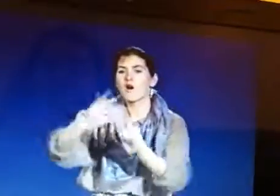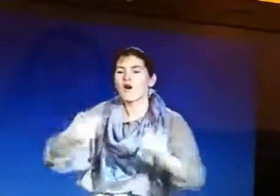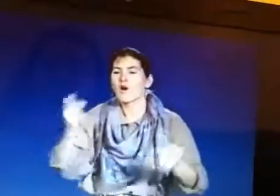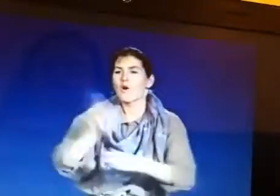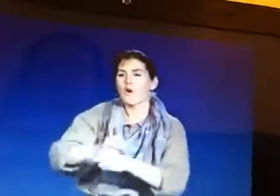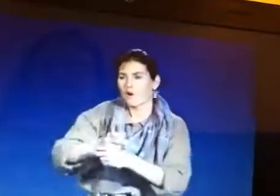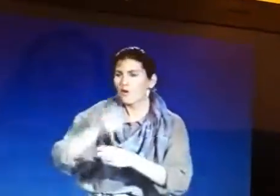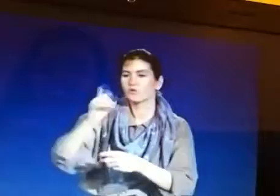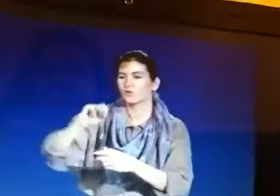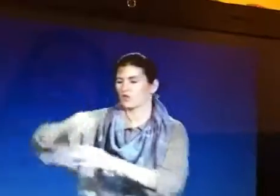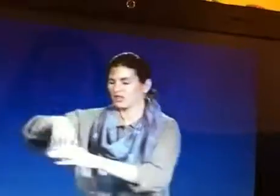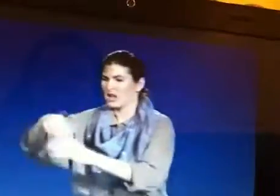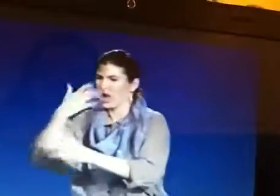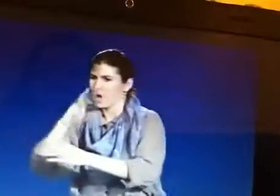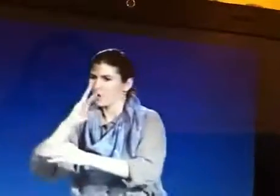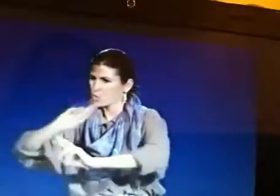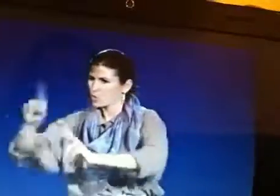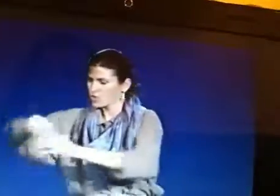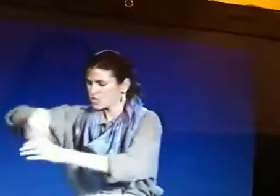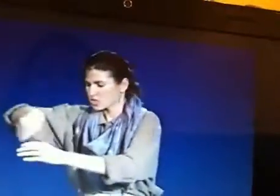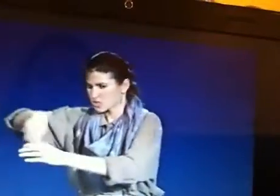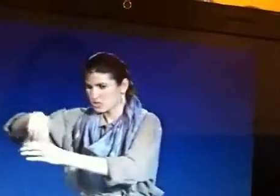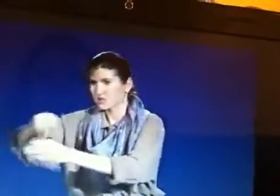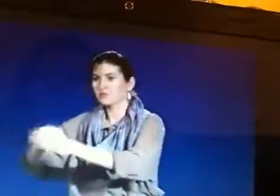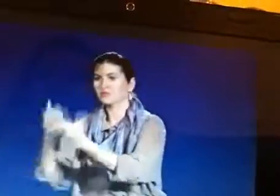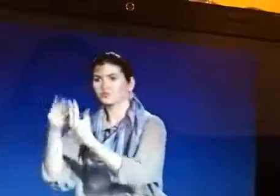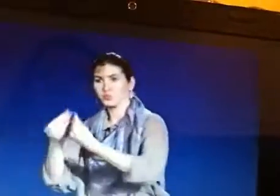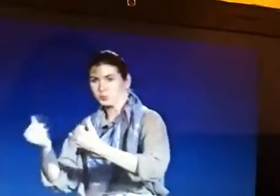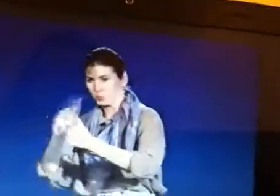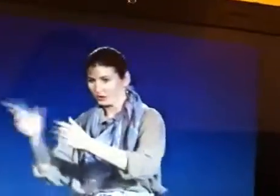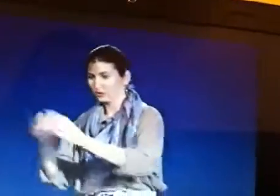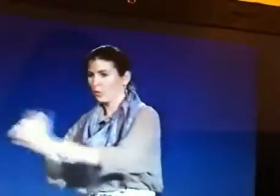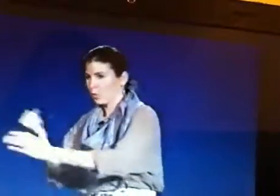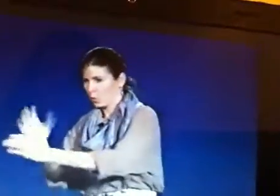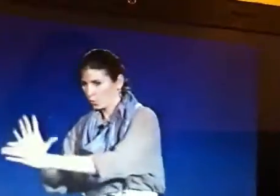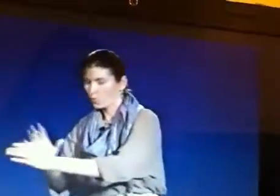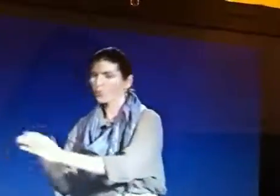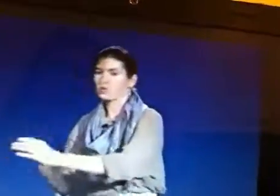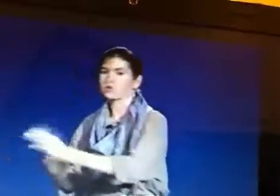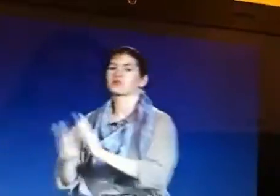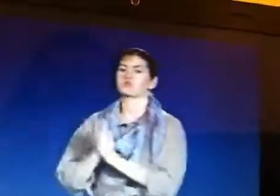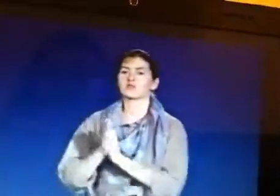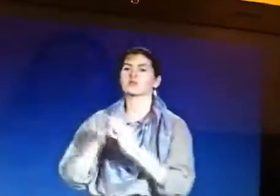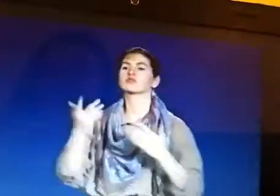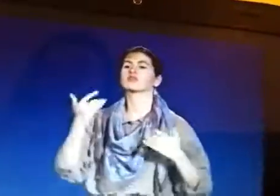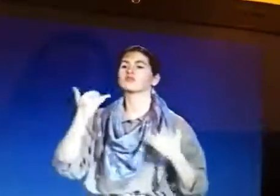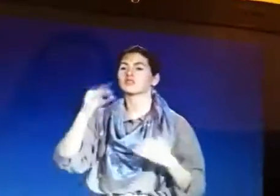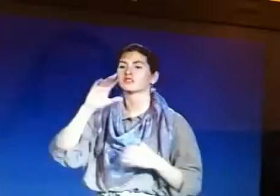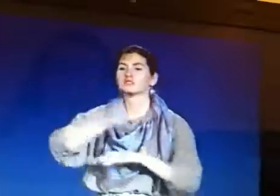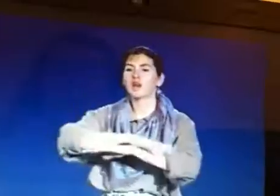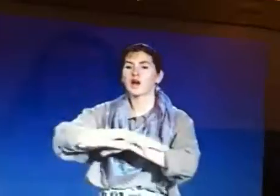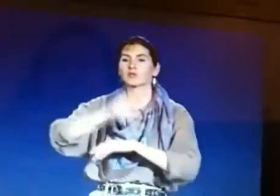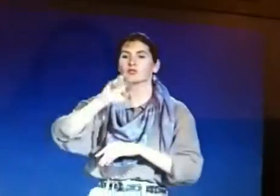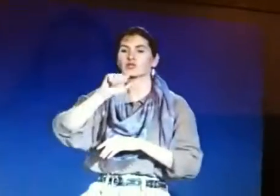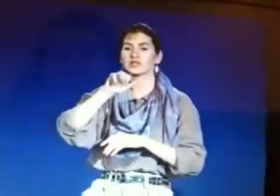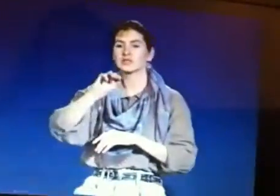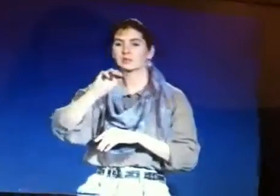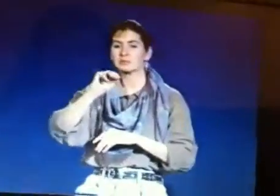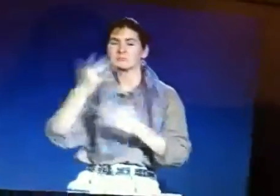to clump, and it tends to get sticky, so you don't want to do that. So you want to make sure to